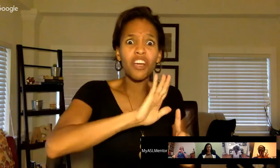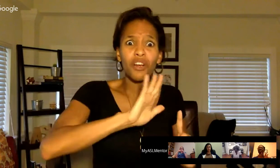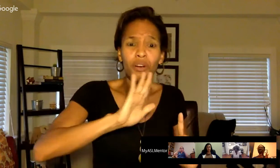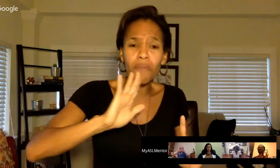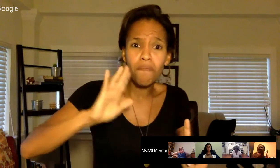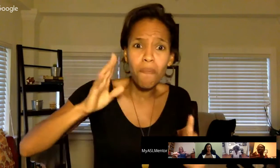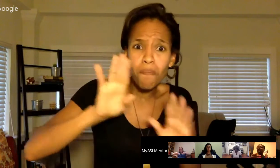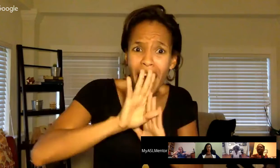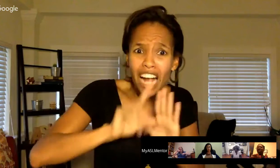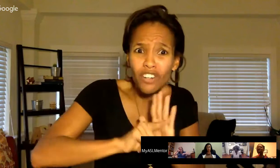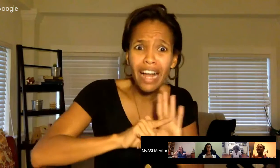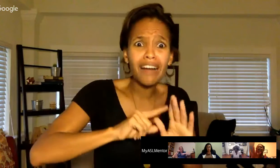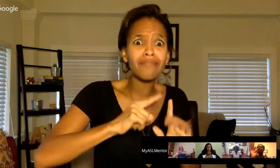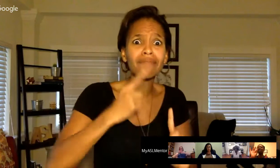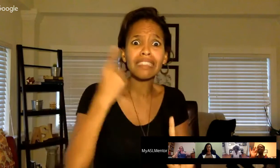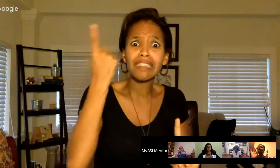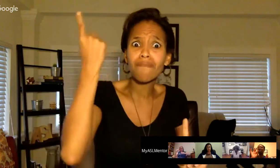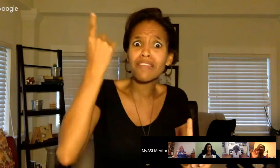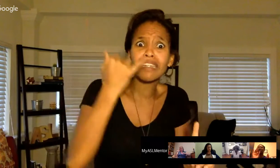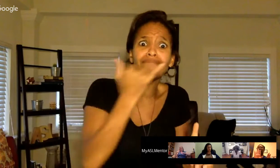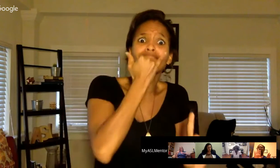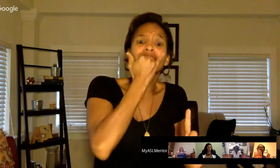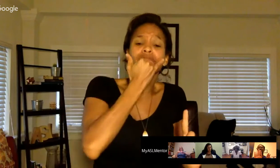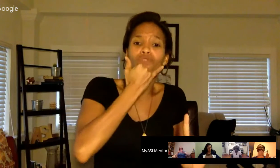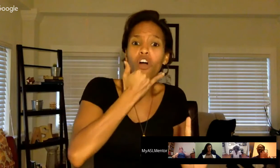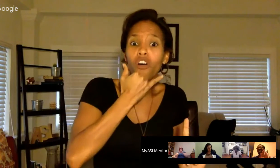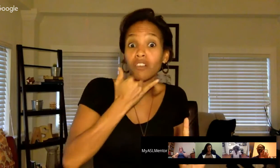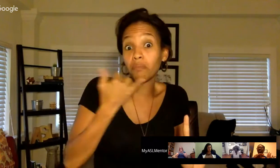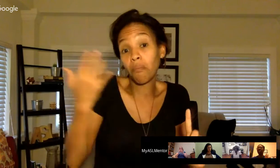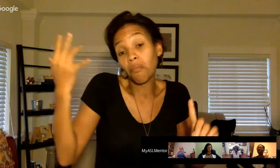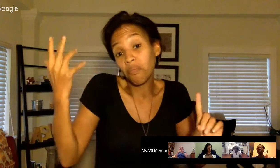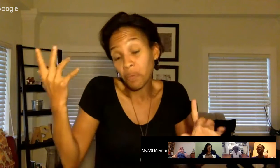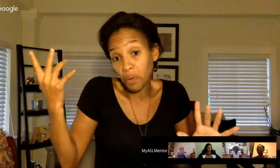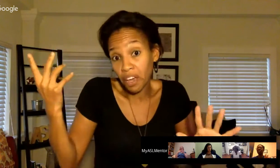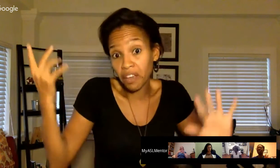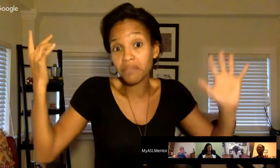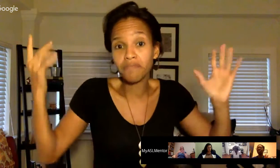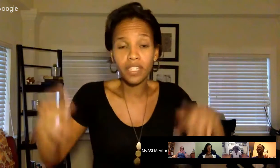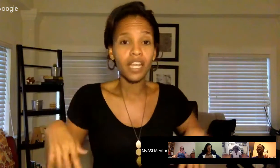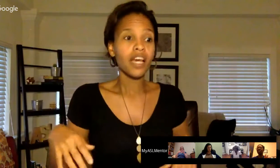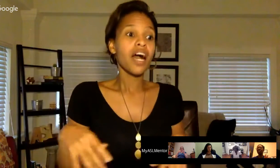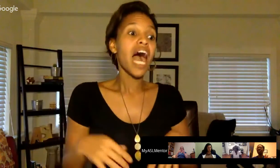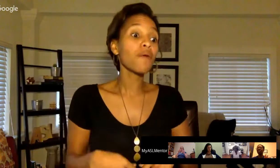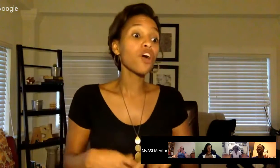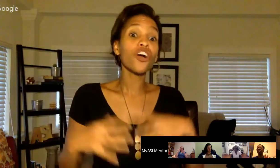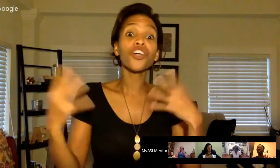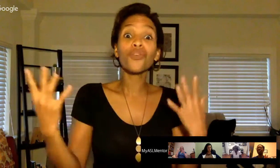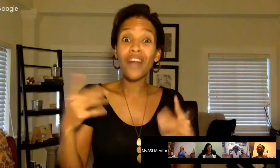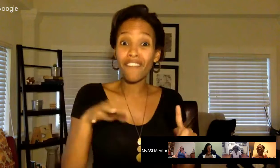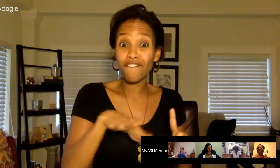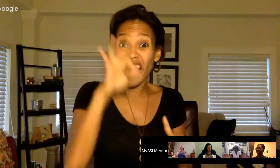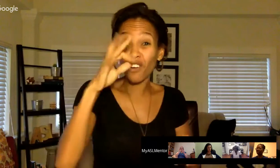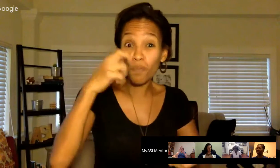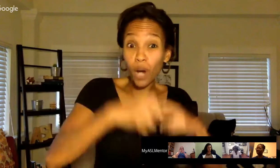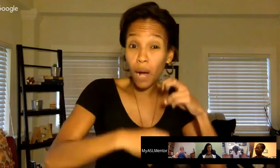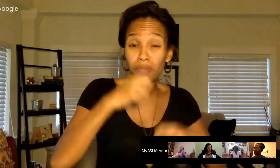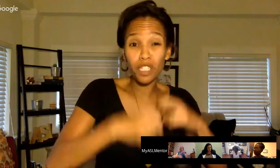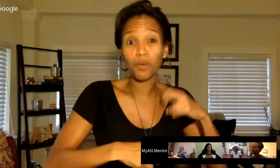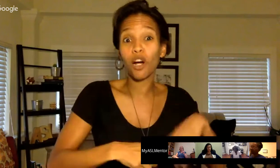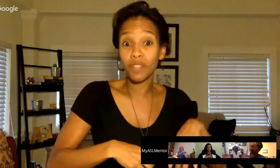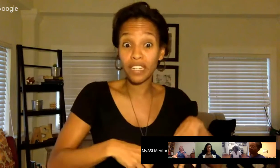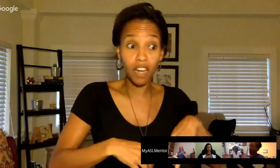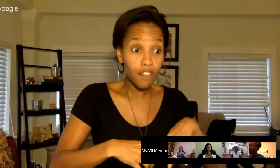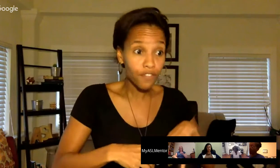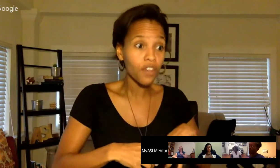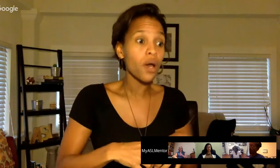history, their background, something wrong. Okay, I would argue that found problem